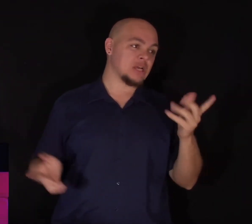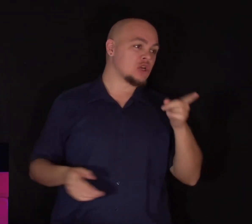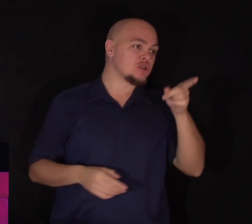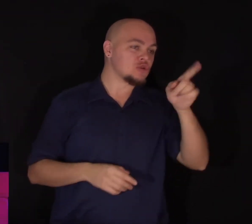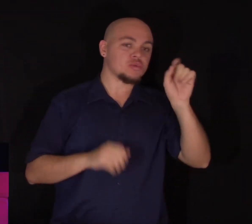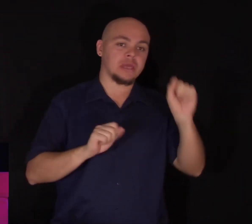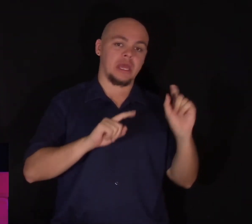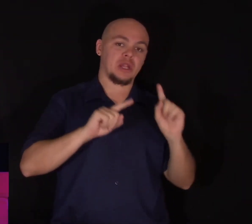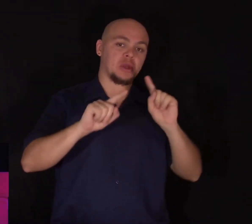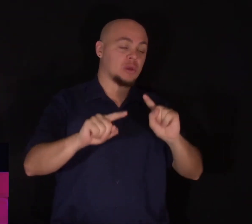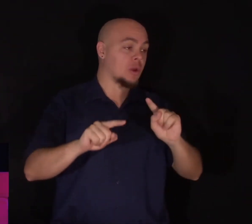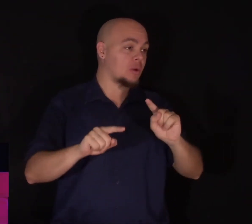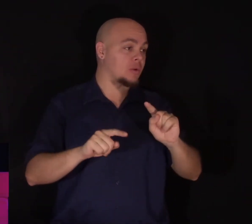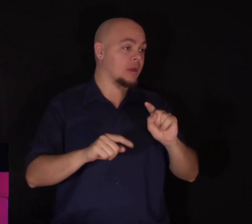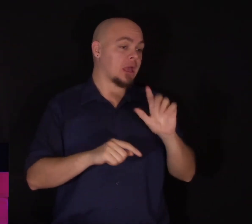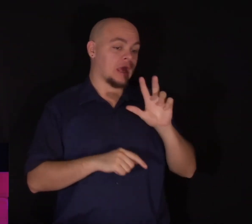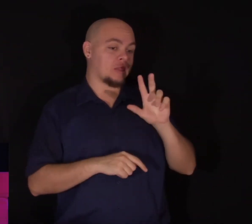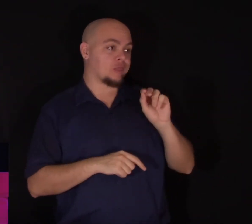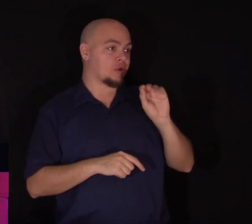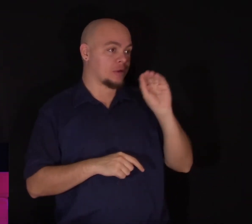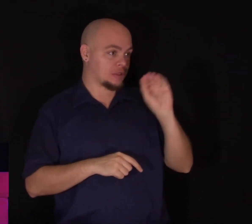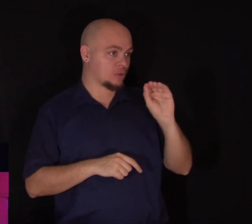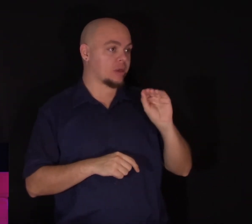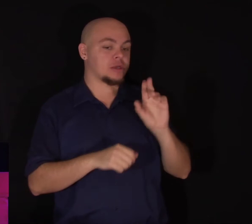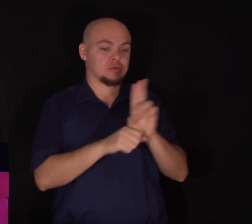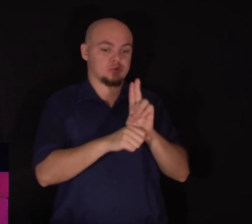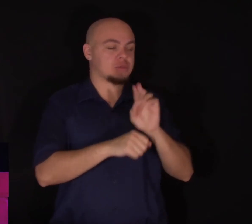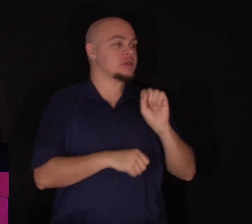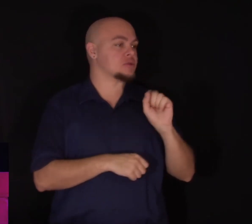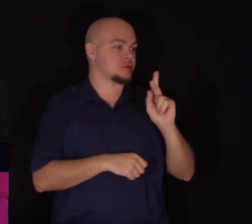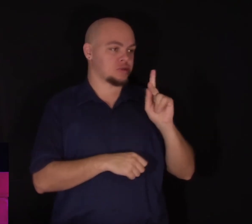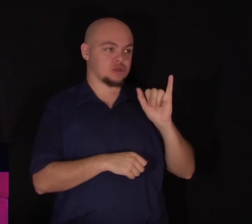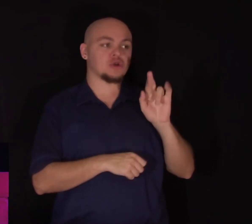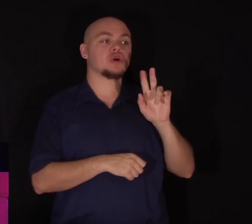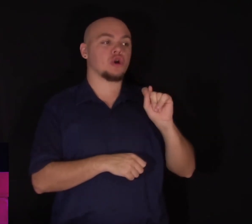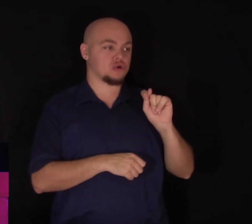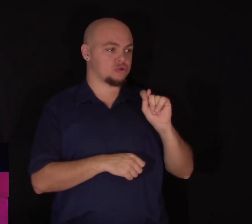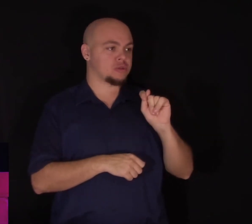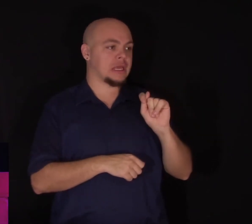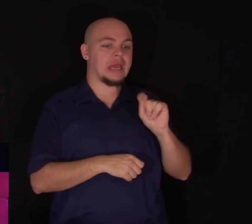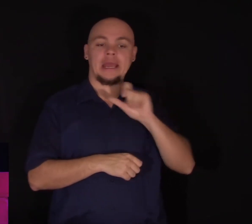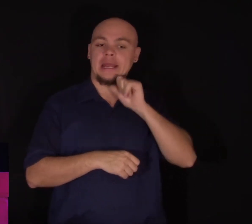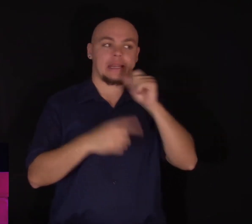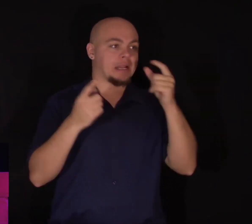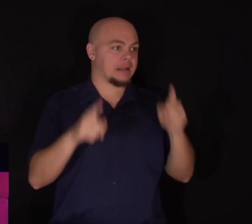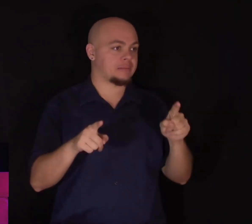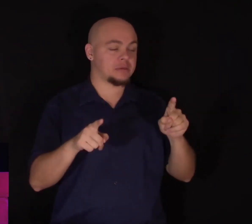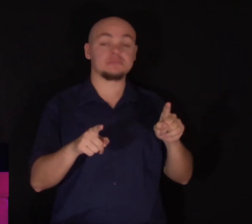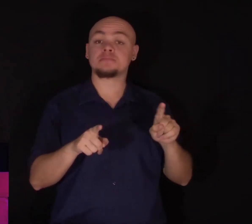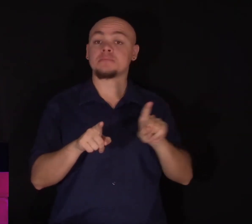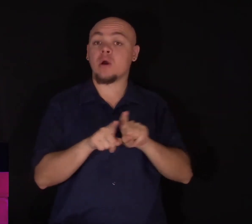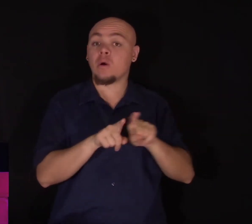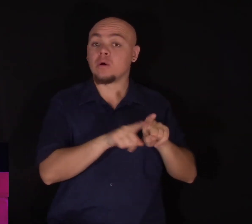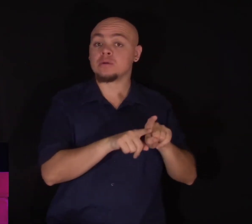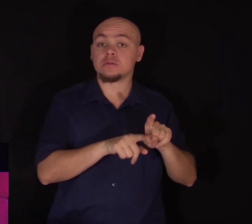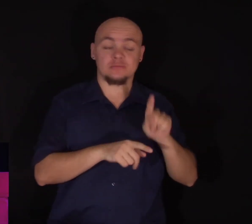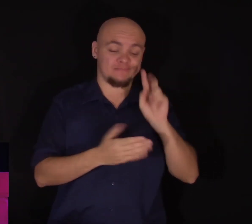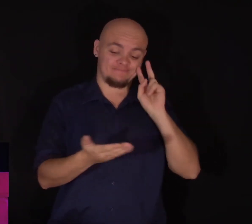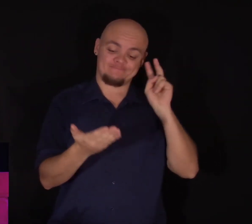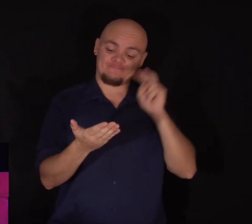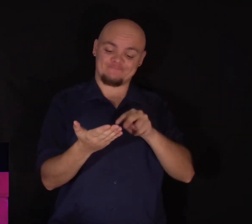able to go to a festival in 30 degrees, wear a skirt, and this not happen to you." But they also said, "We've had a look at the